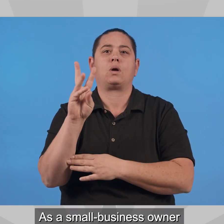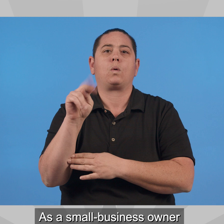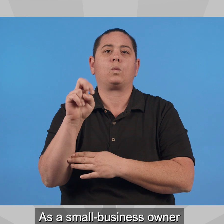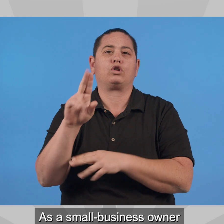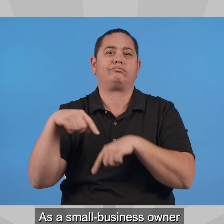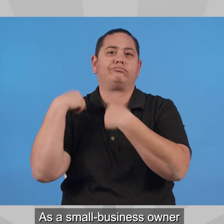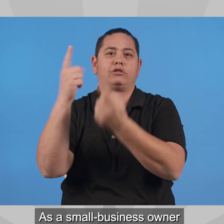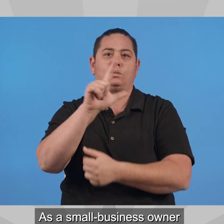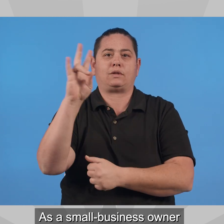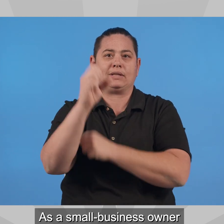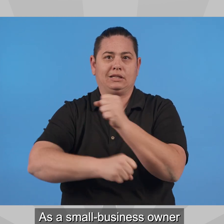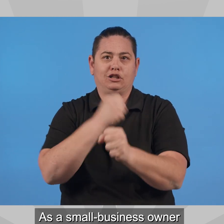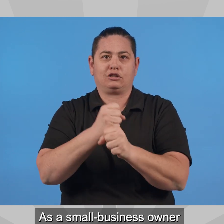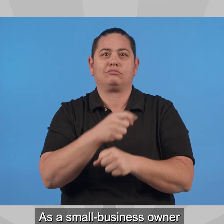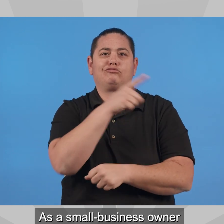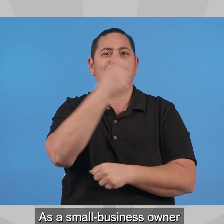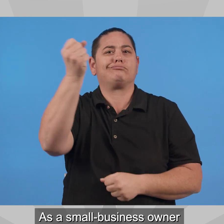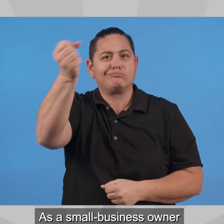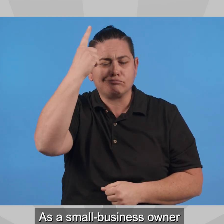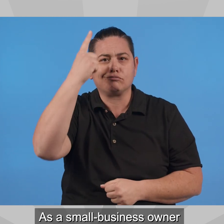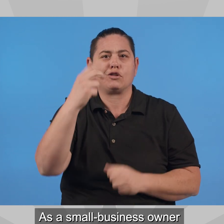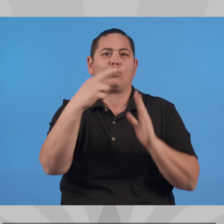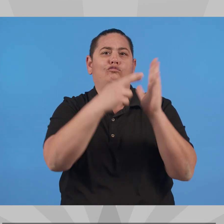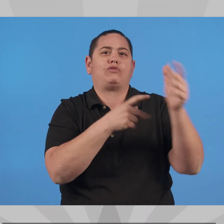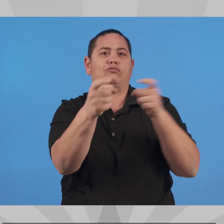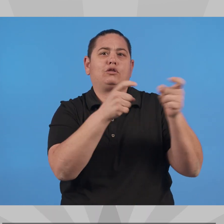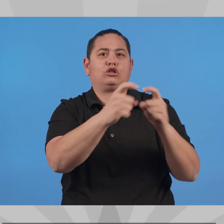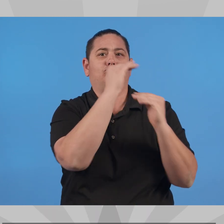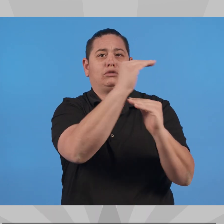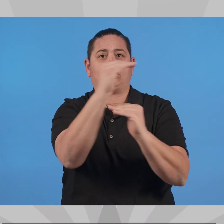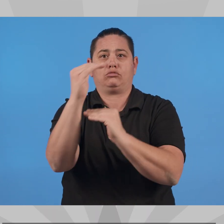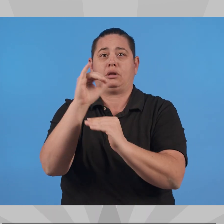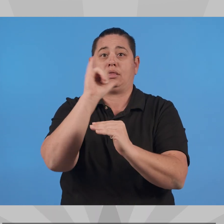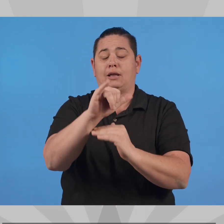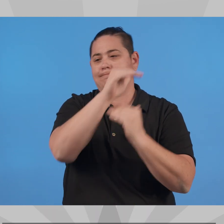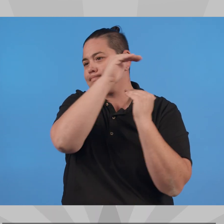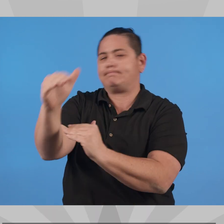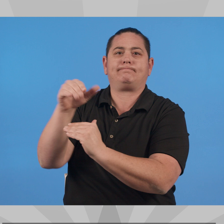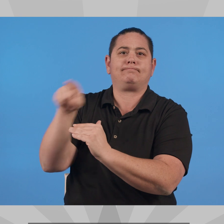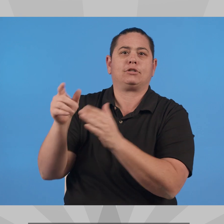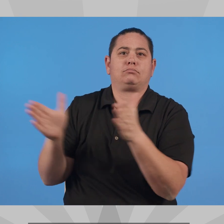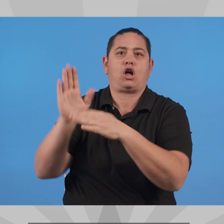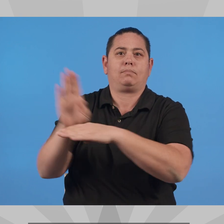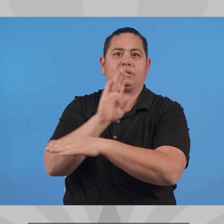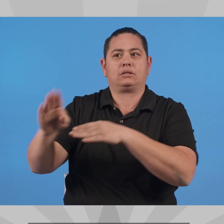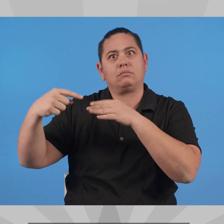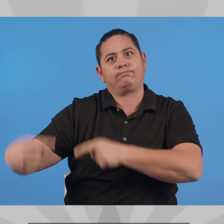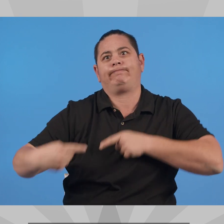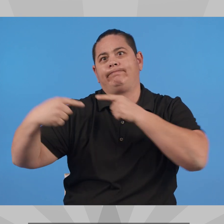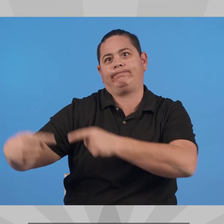As a small business owner of more than 27 years, who understands regulation restrictions that saddle